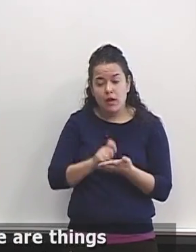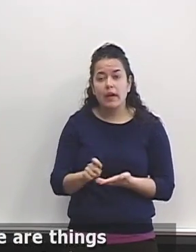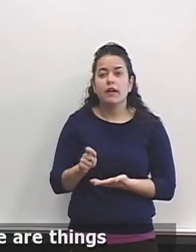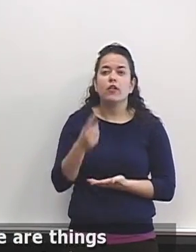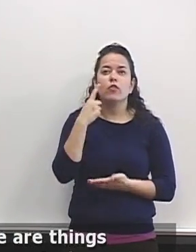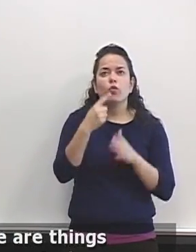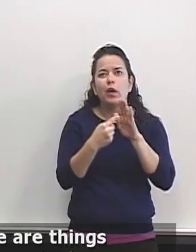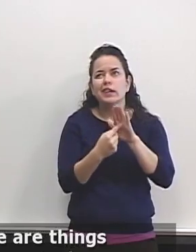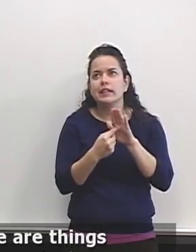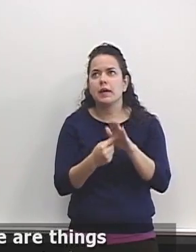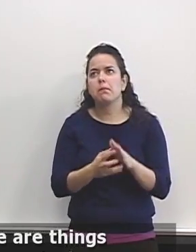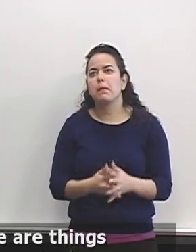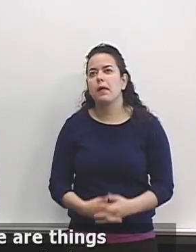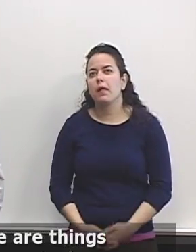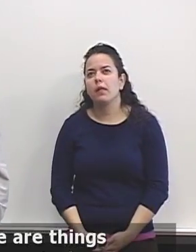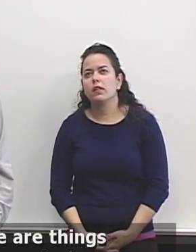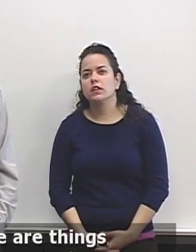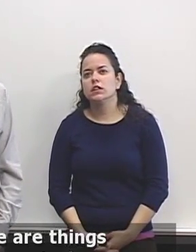like